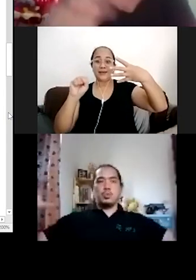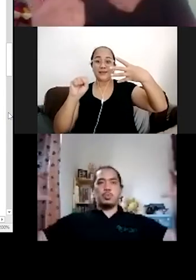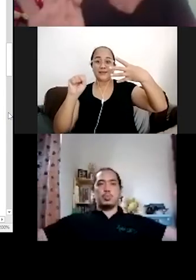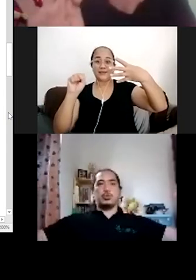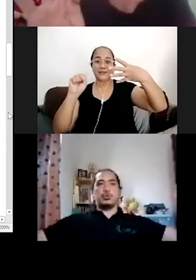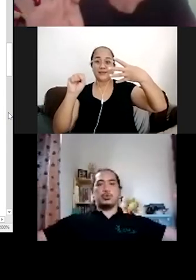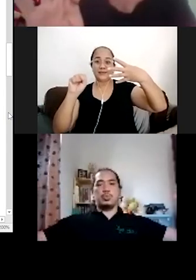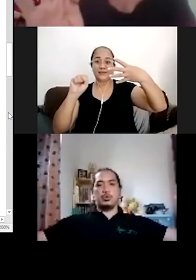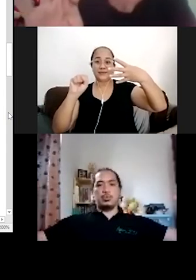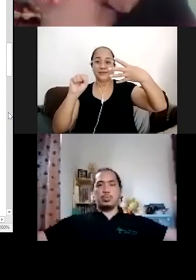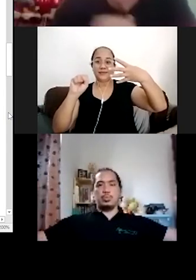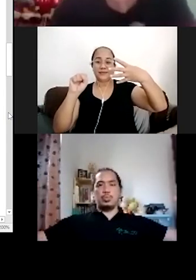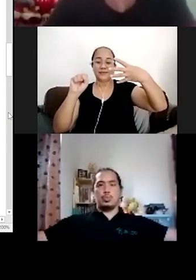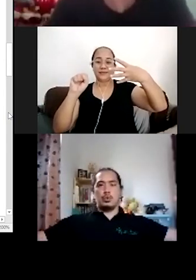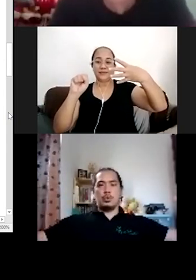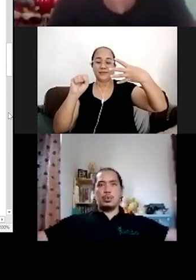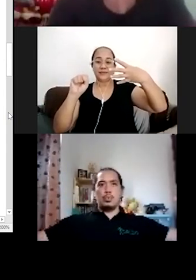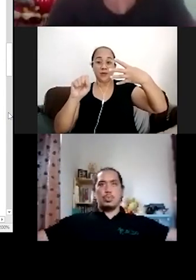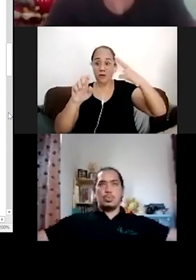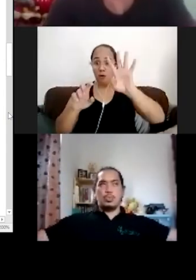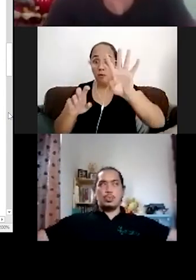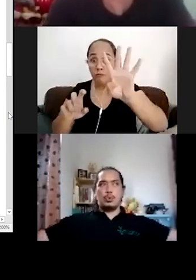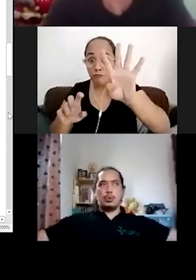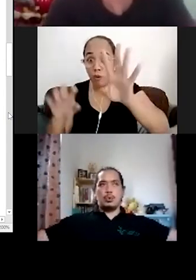So is 4 the subject of the main clause?